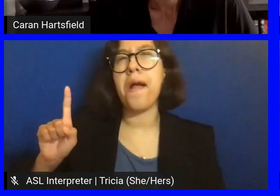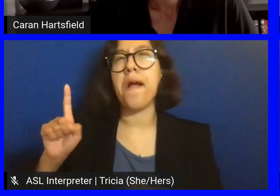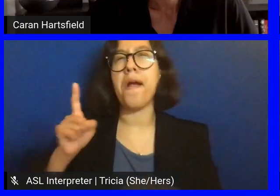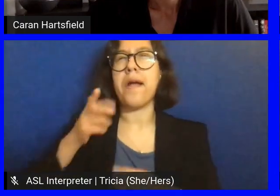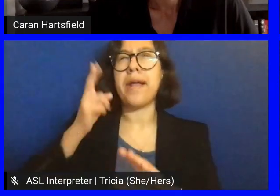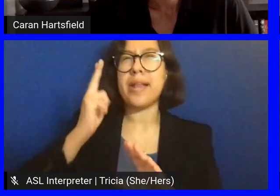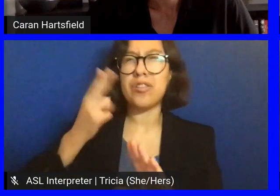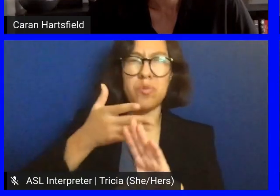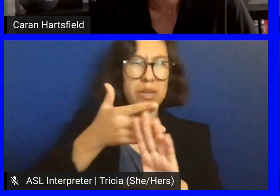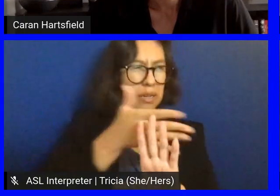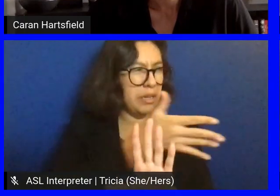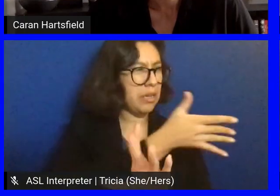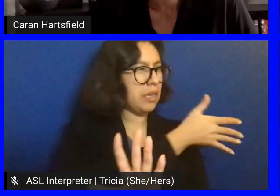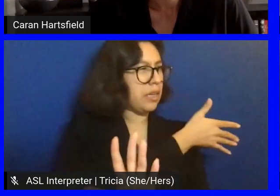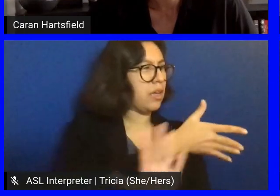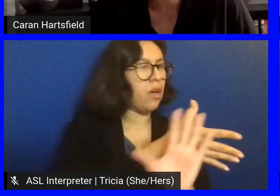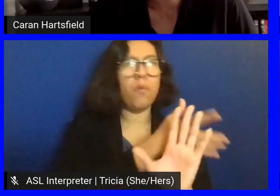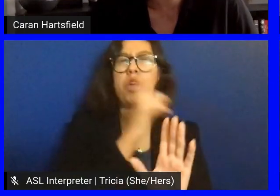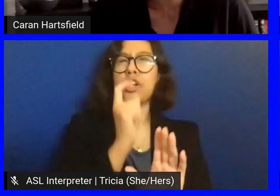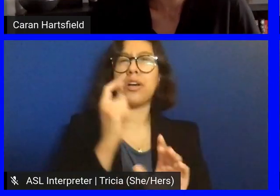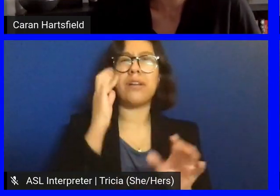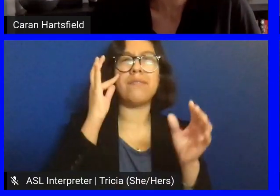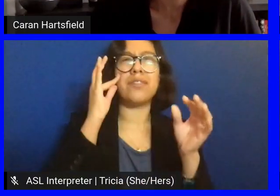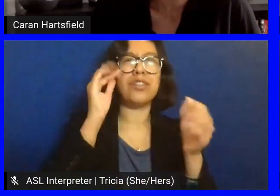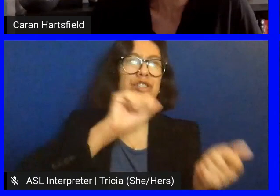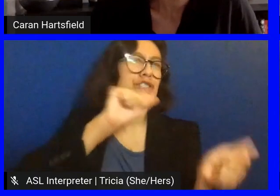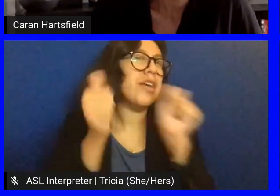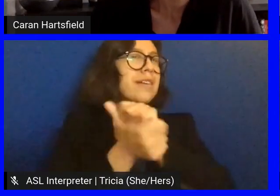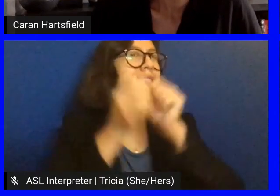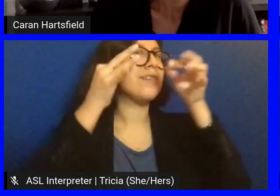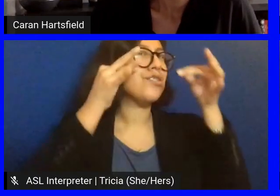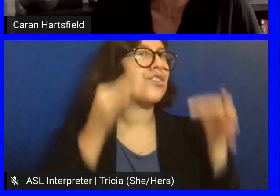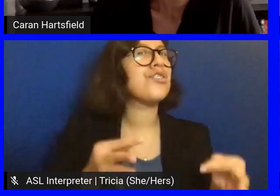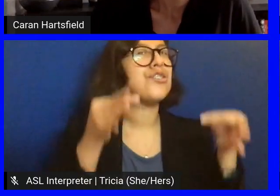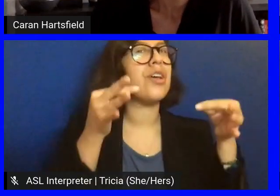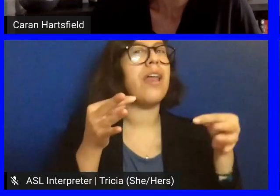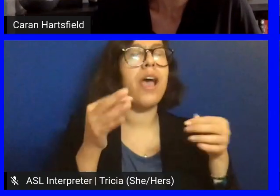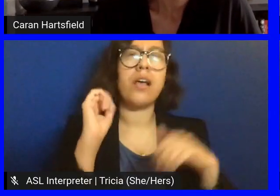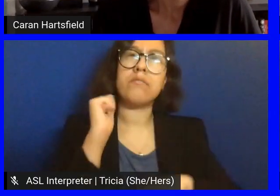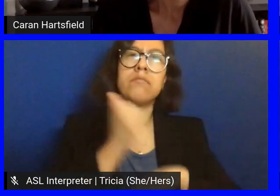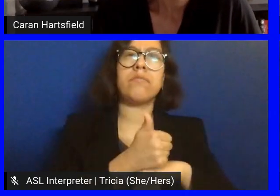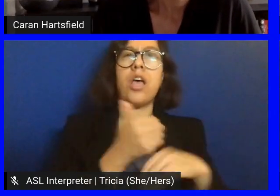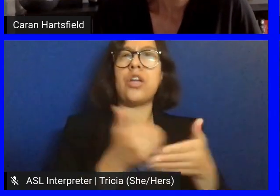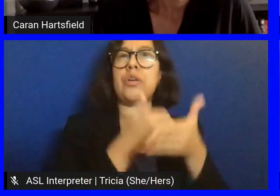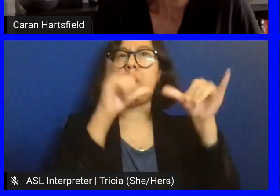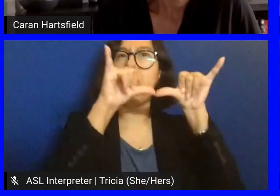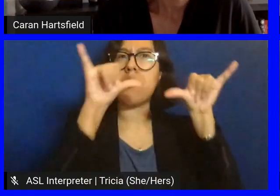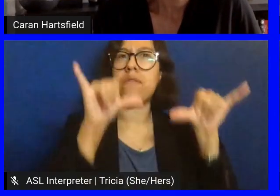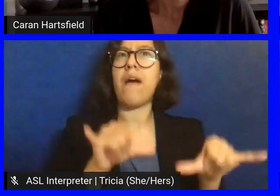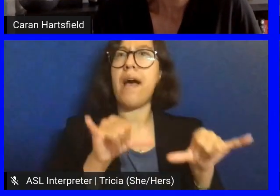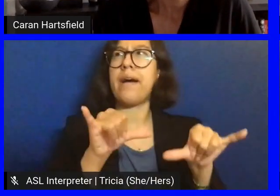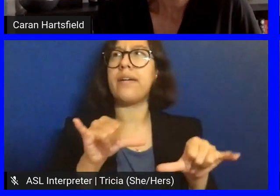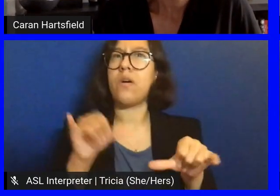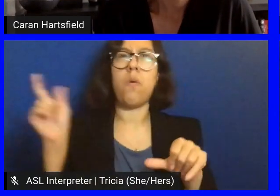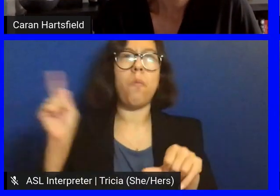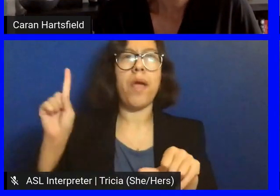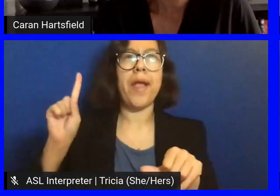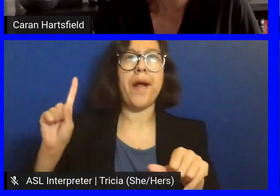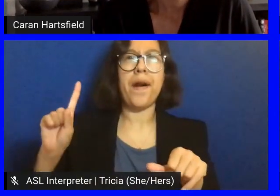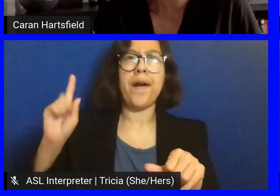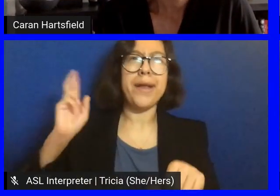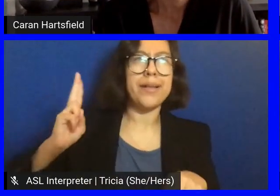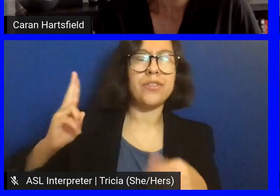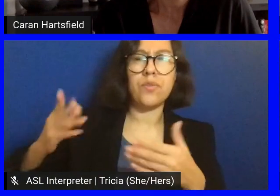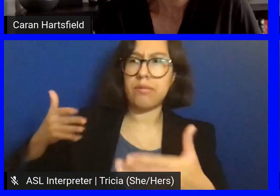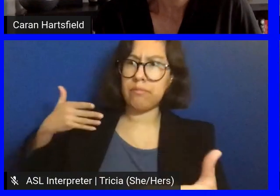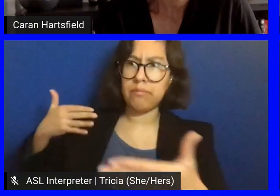made a different choice? And where could we have created a new artifact that brought us to and brings us to an alternative present